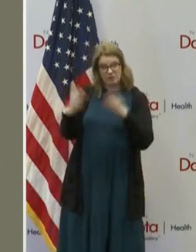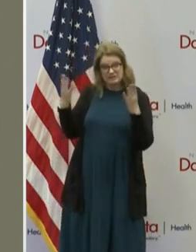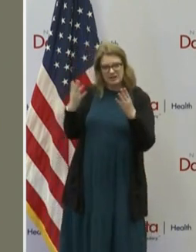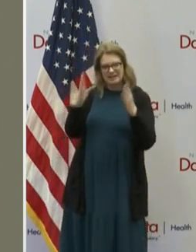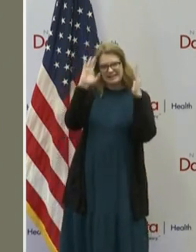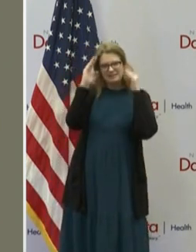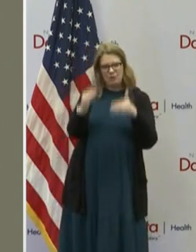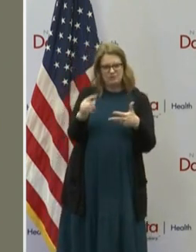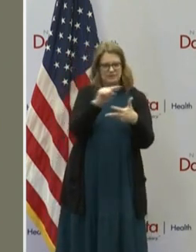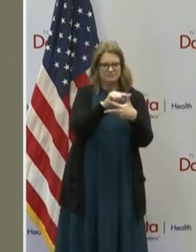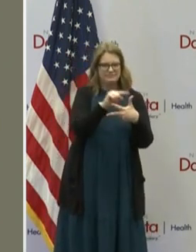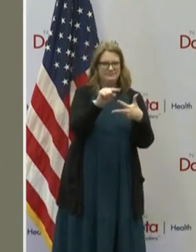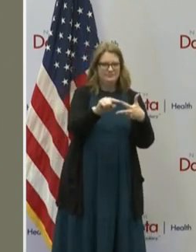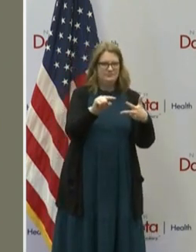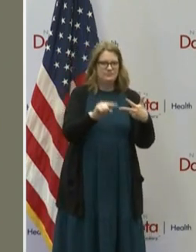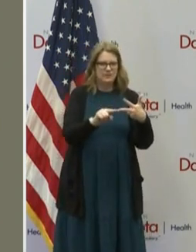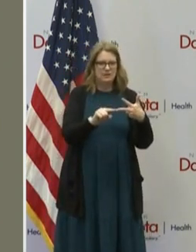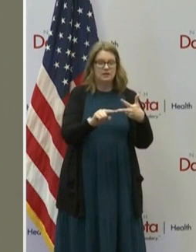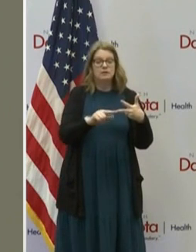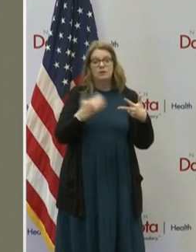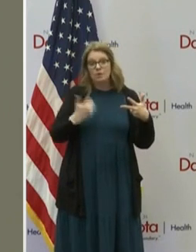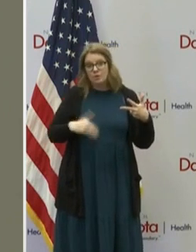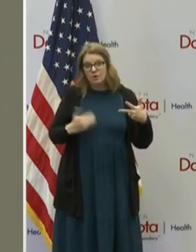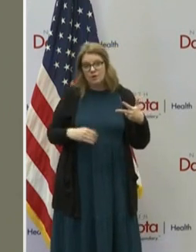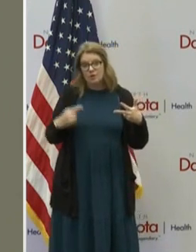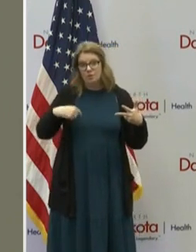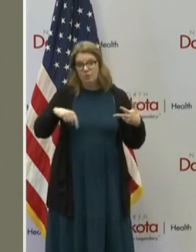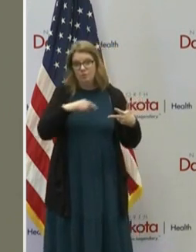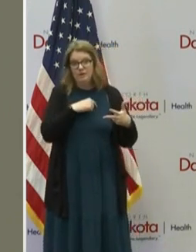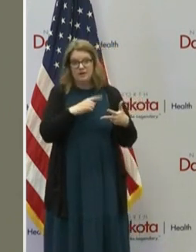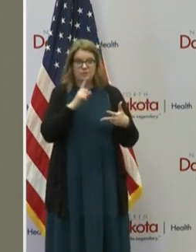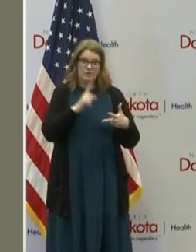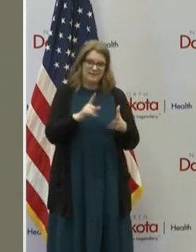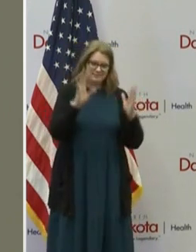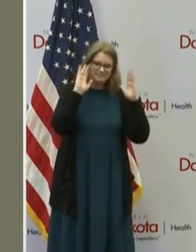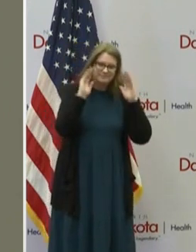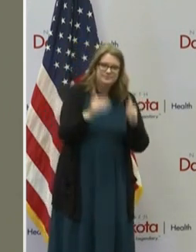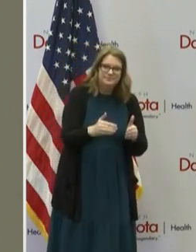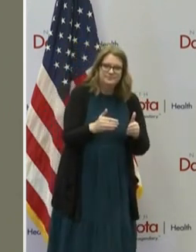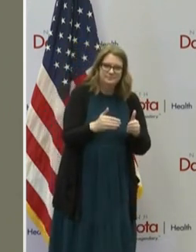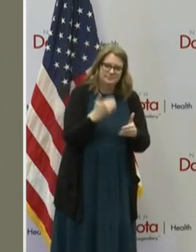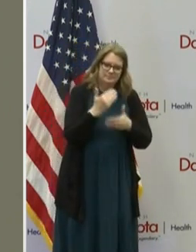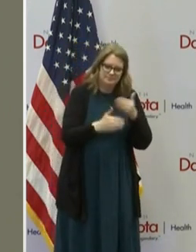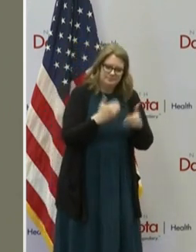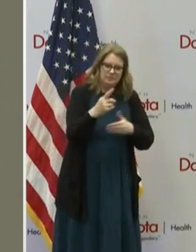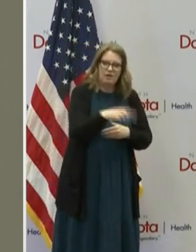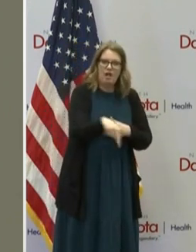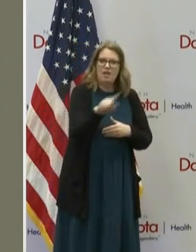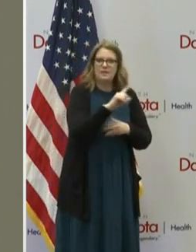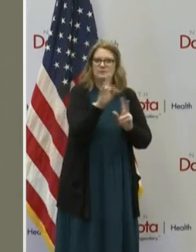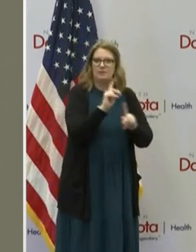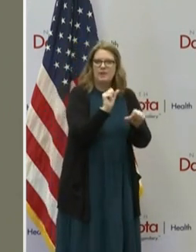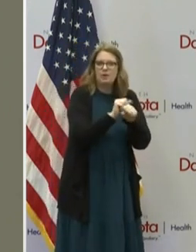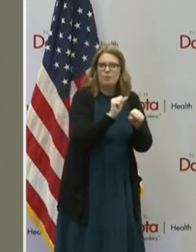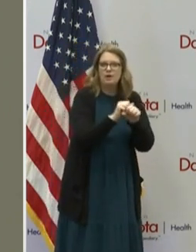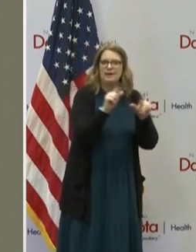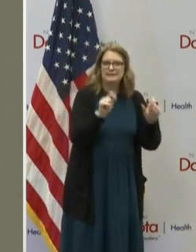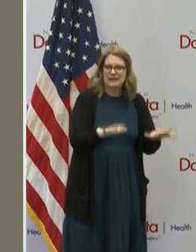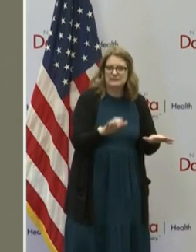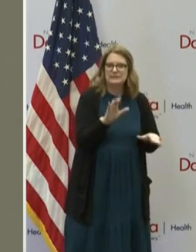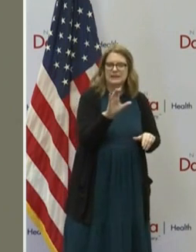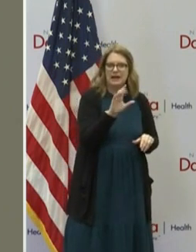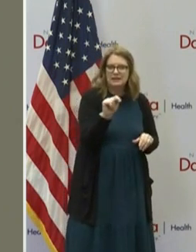and that's why we're putting so much energy. And again, I have gratitude for all the people that are working in testing and contact tracing